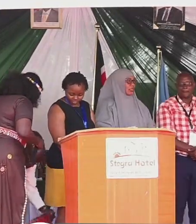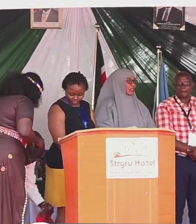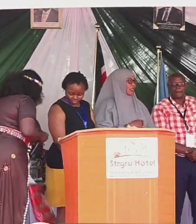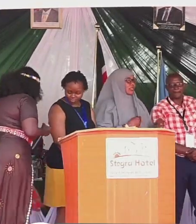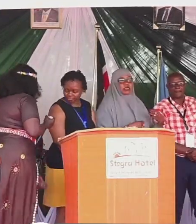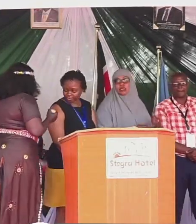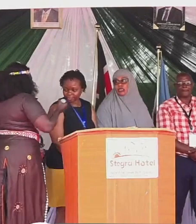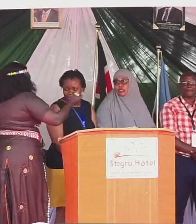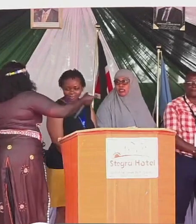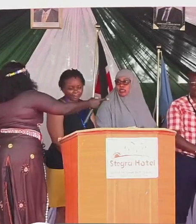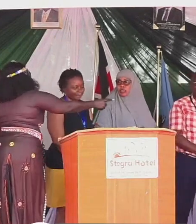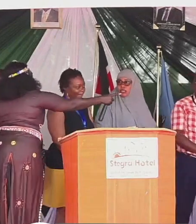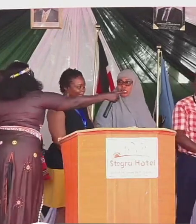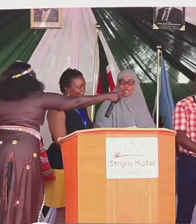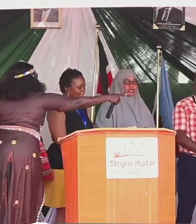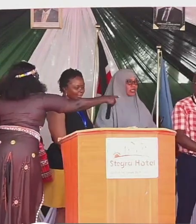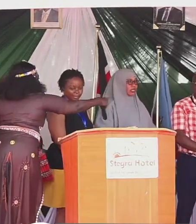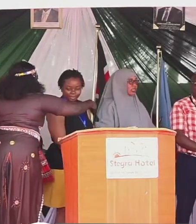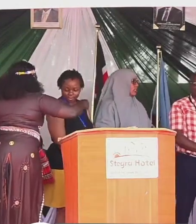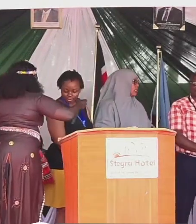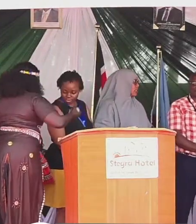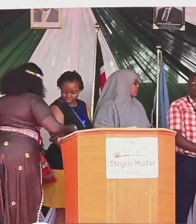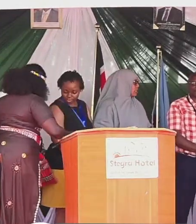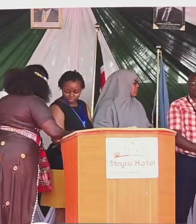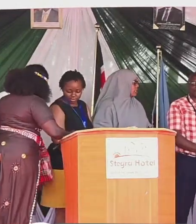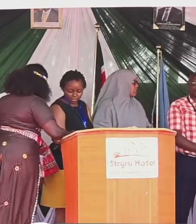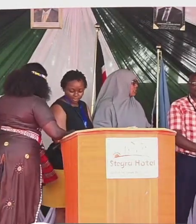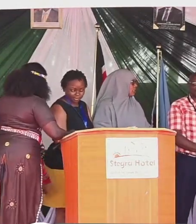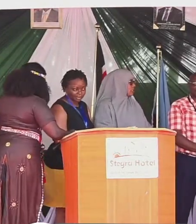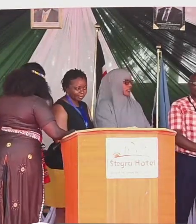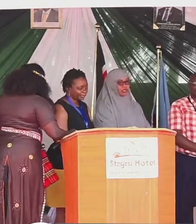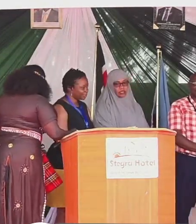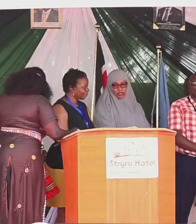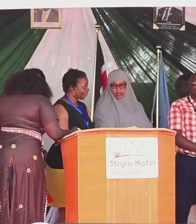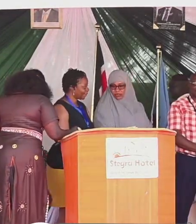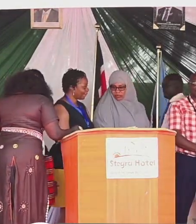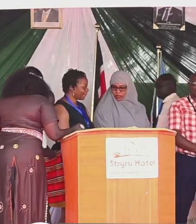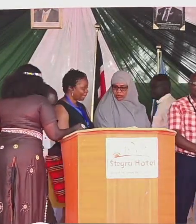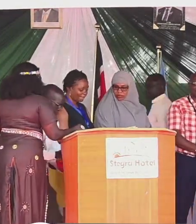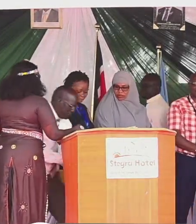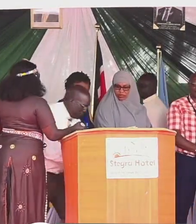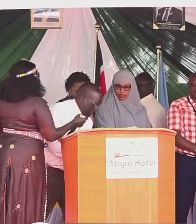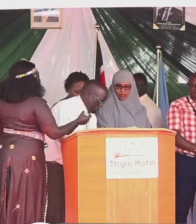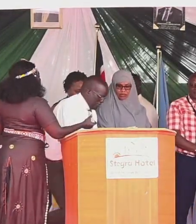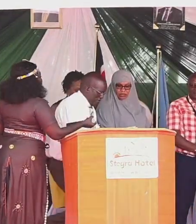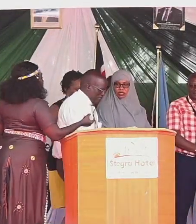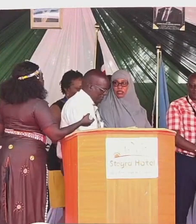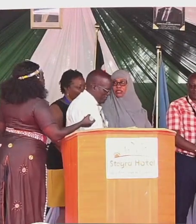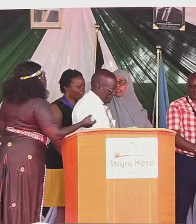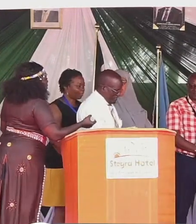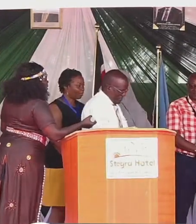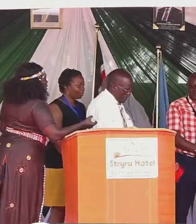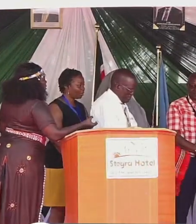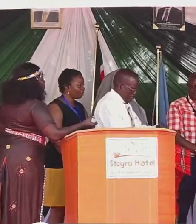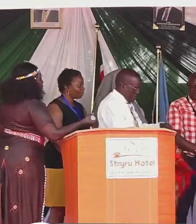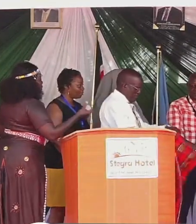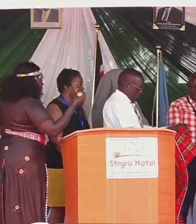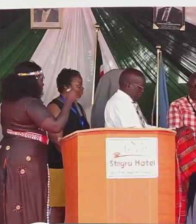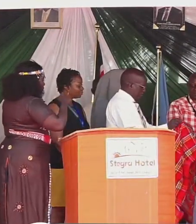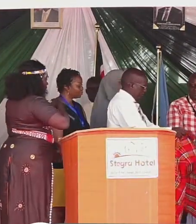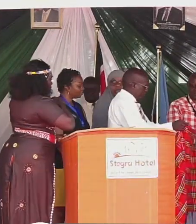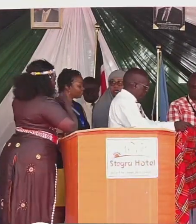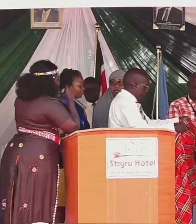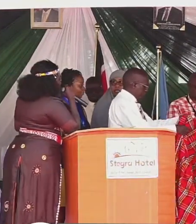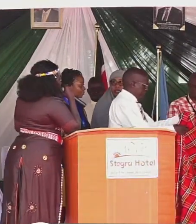me. Leave me alone. Come back, you love me. This is just Western style. You know